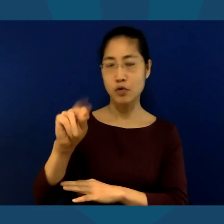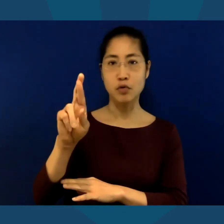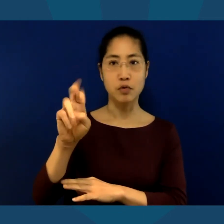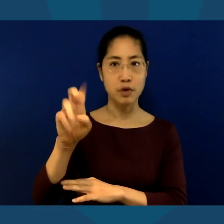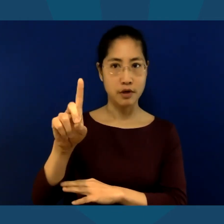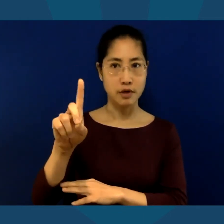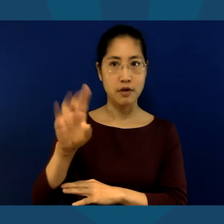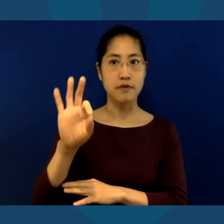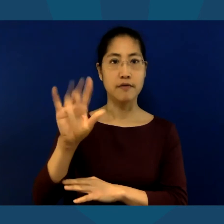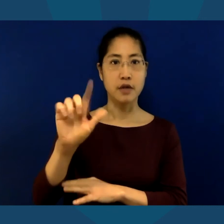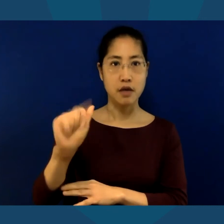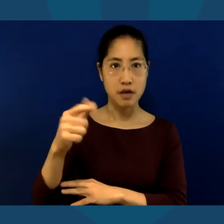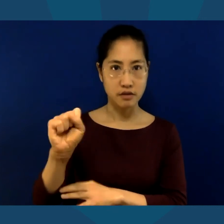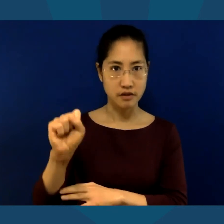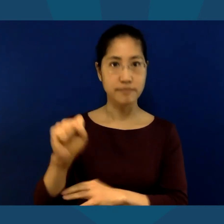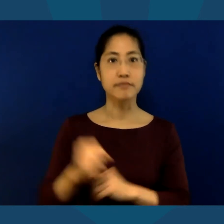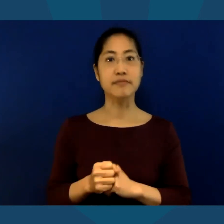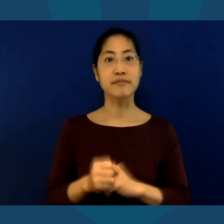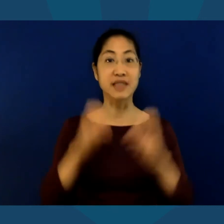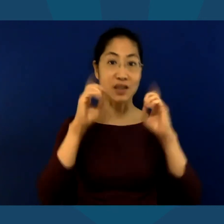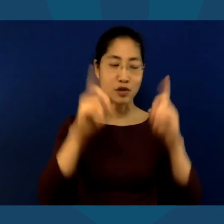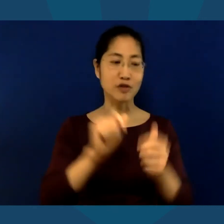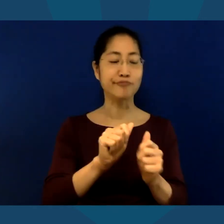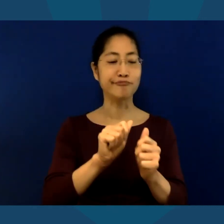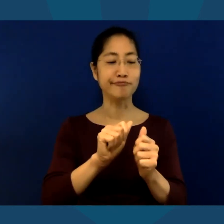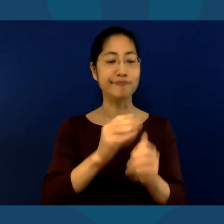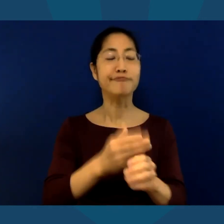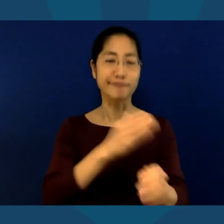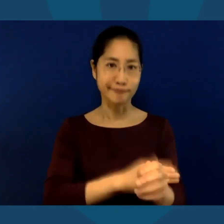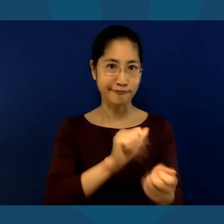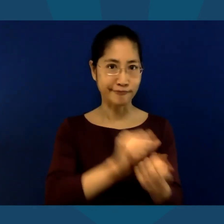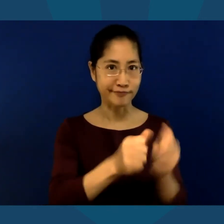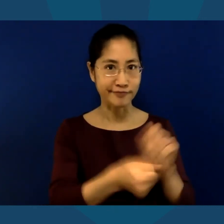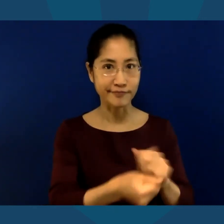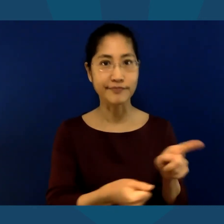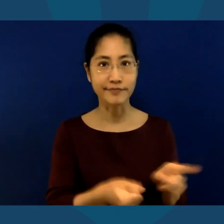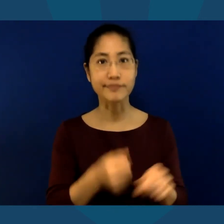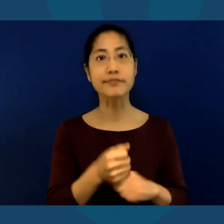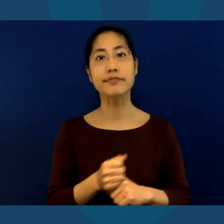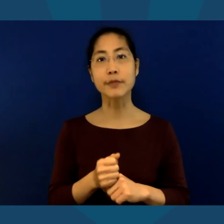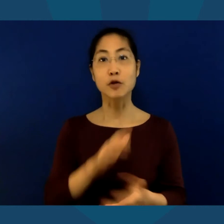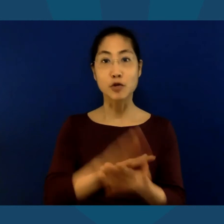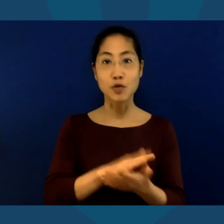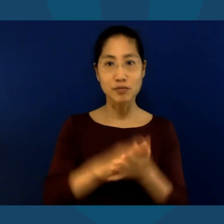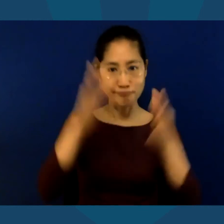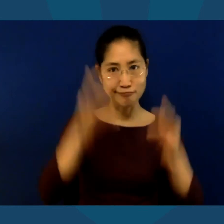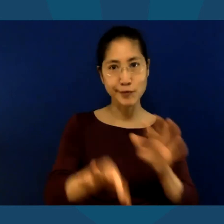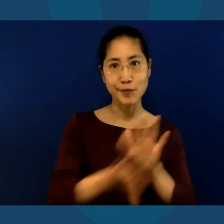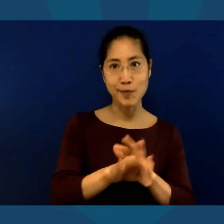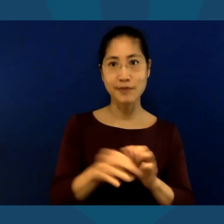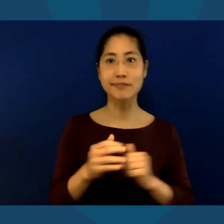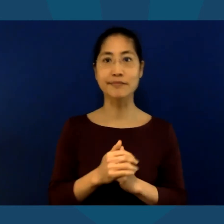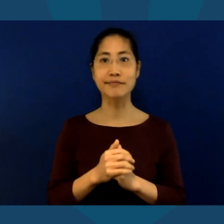no red flags, education reform, school choice, parents'